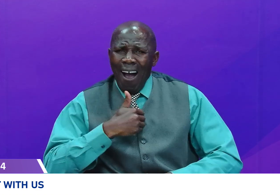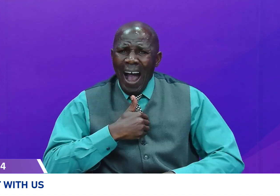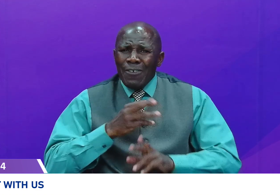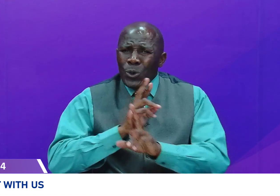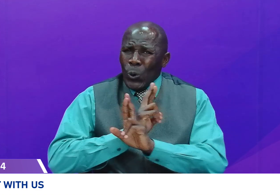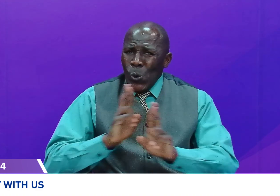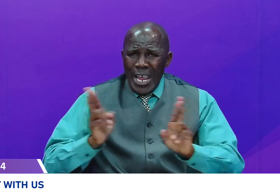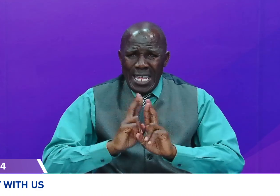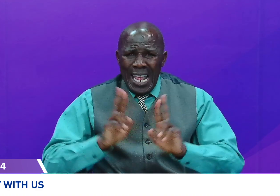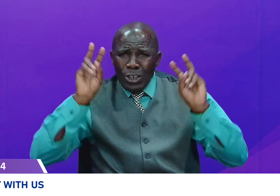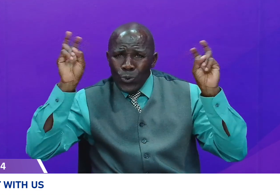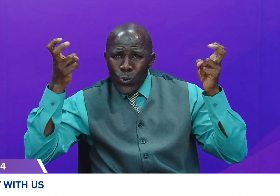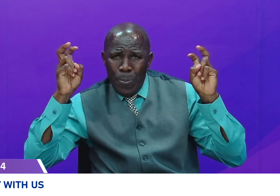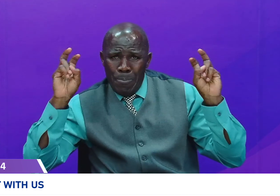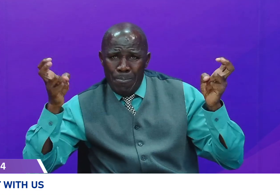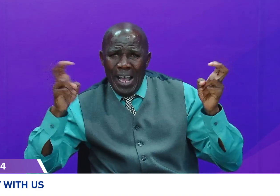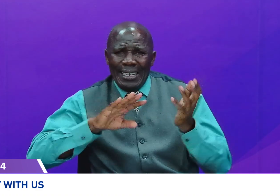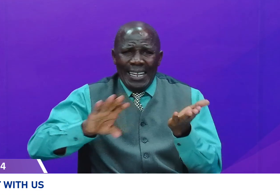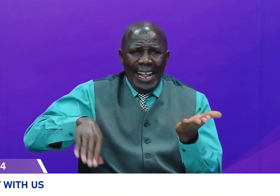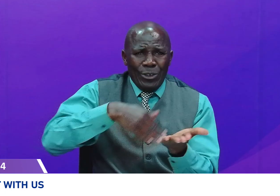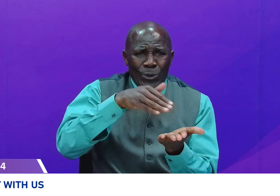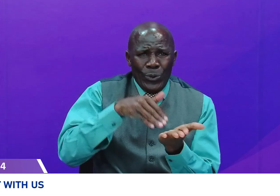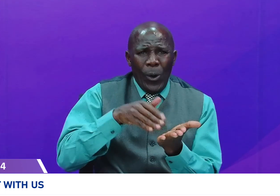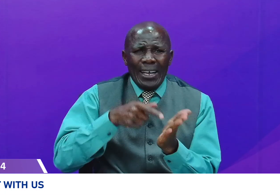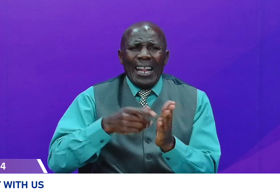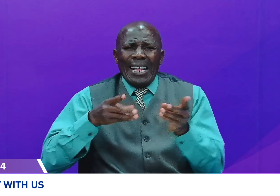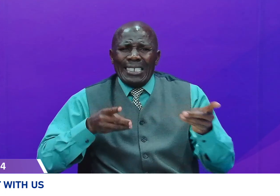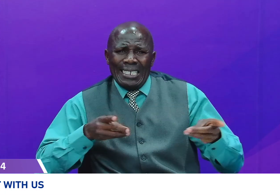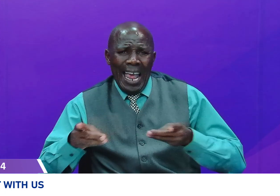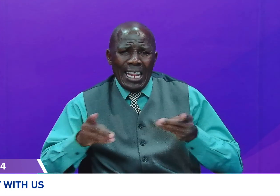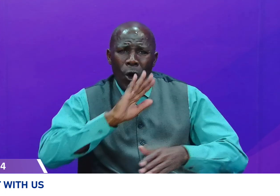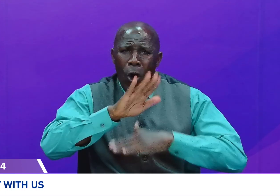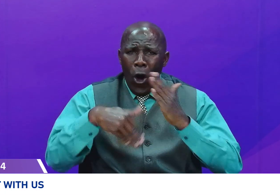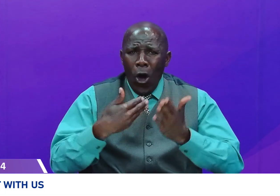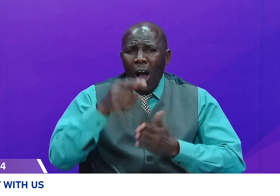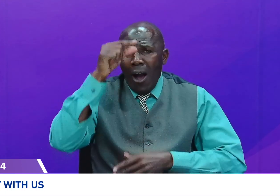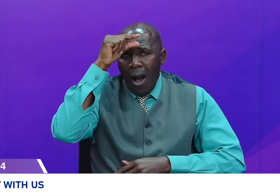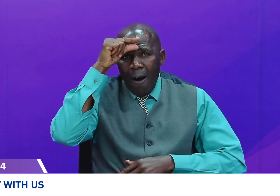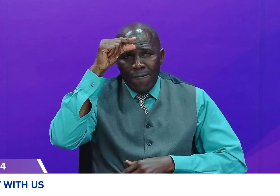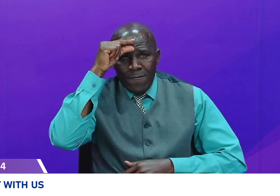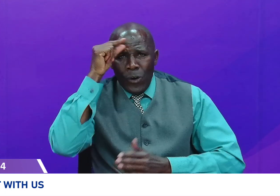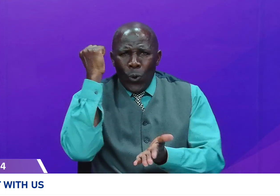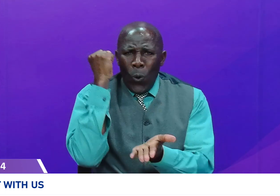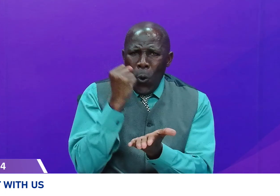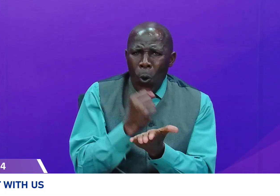had already issued a circular directing all government officers